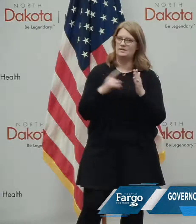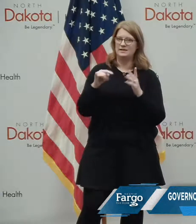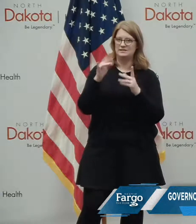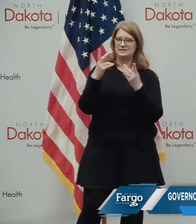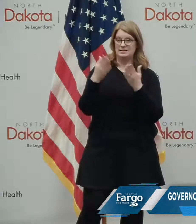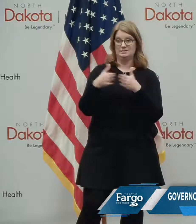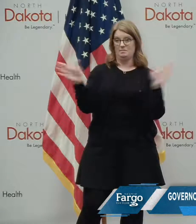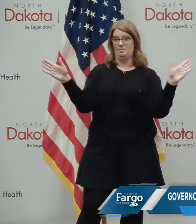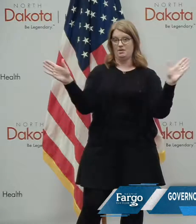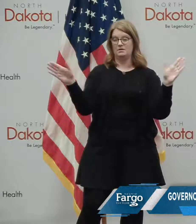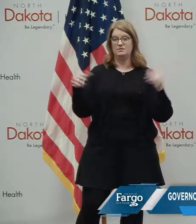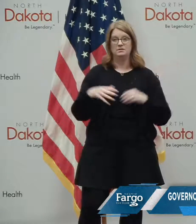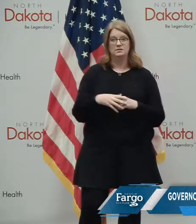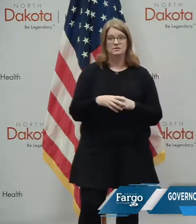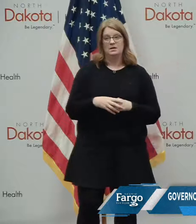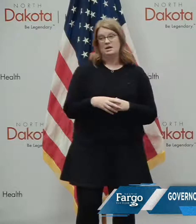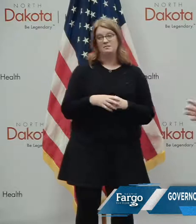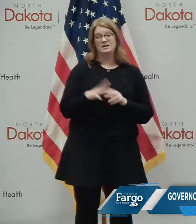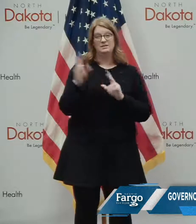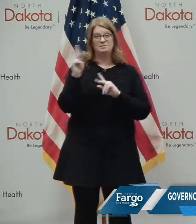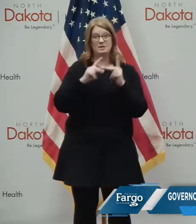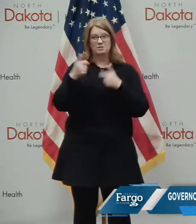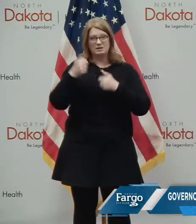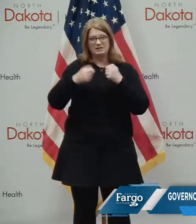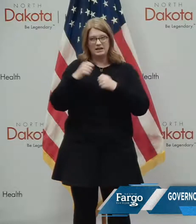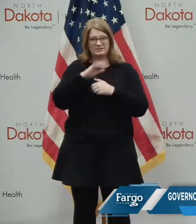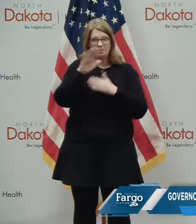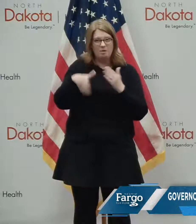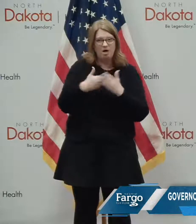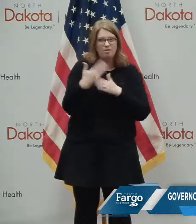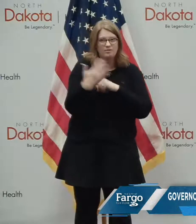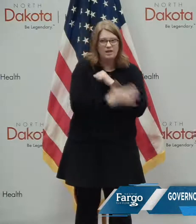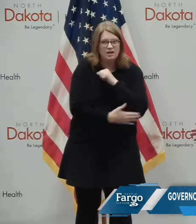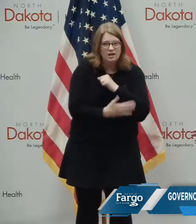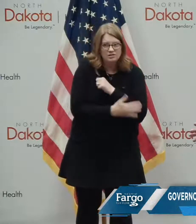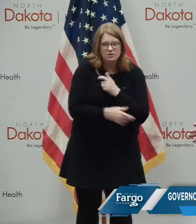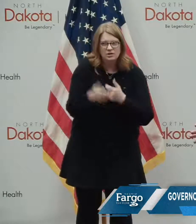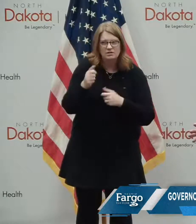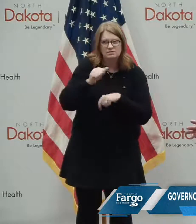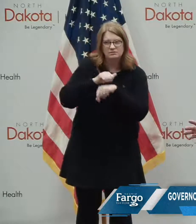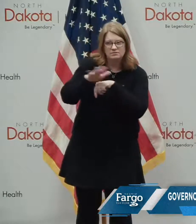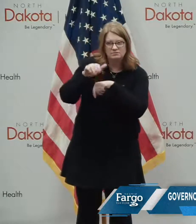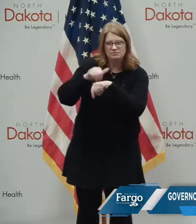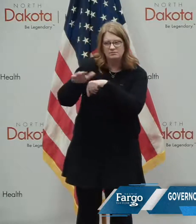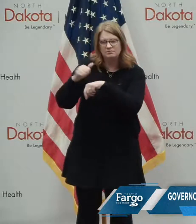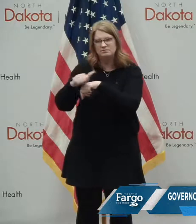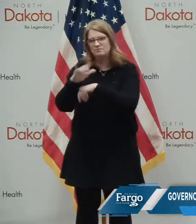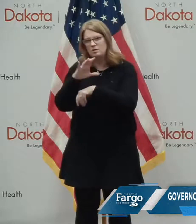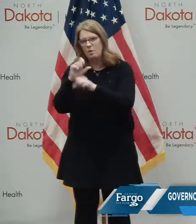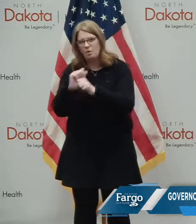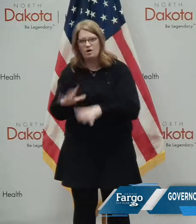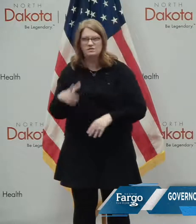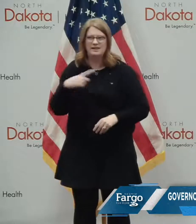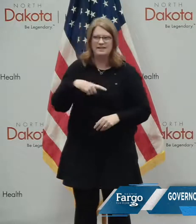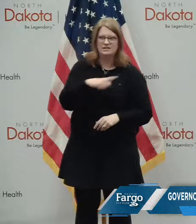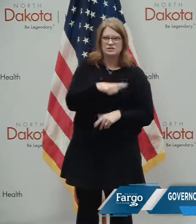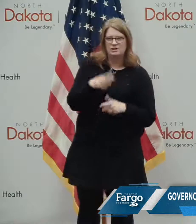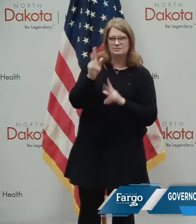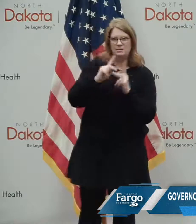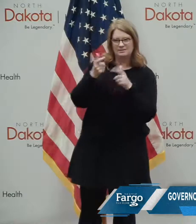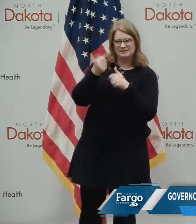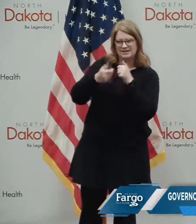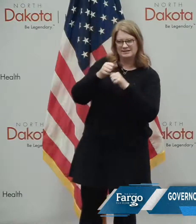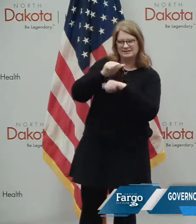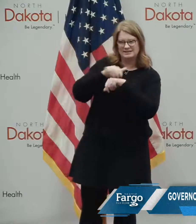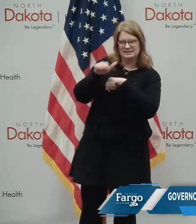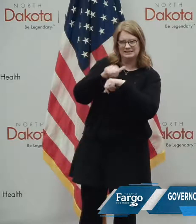was, he was getting texts from around the country. There was, from colleagues, there's legislators. You guys all saw